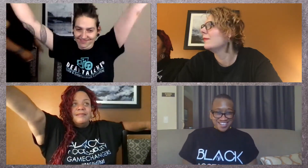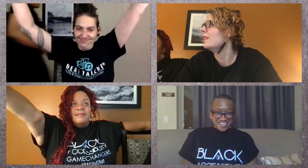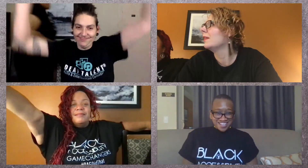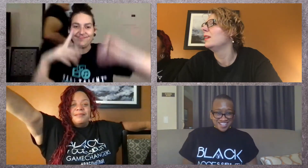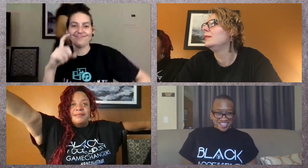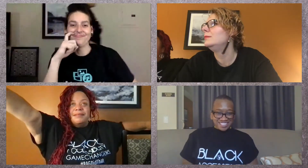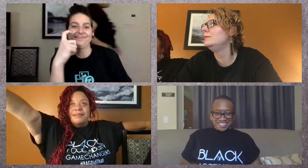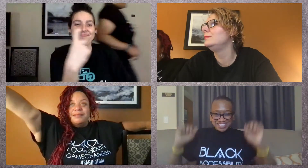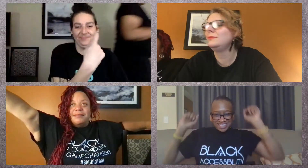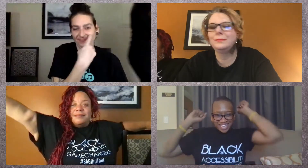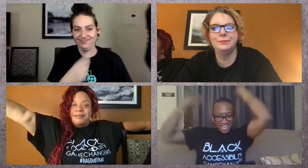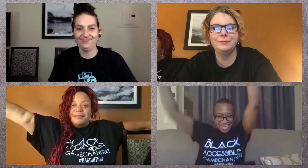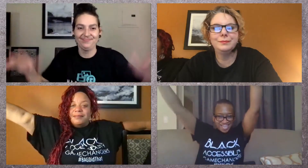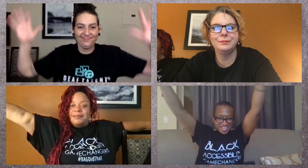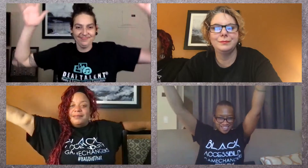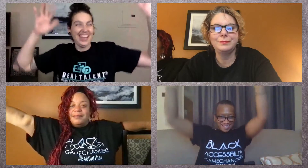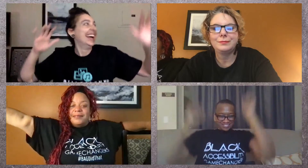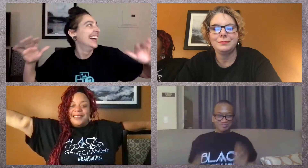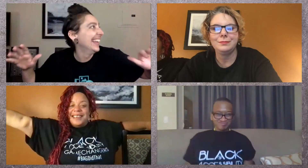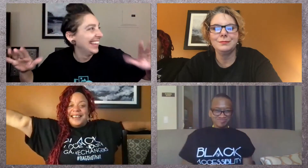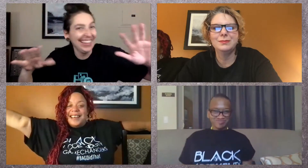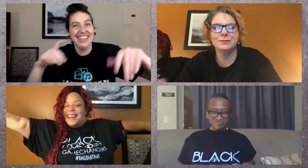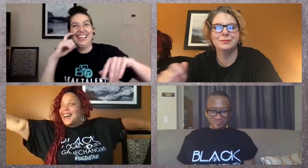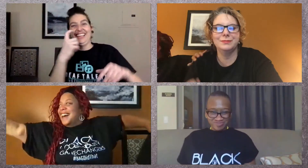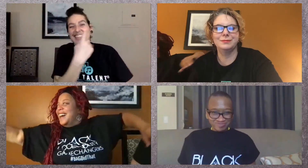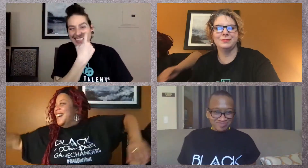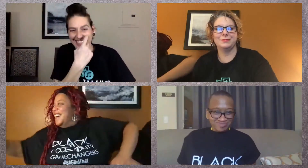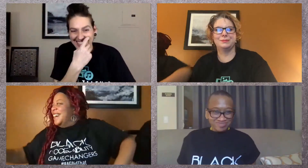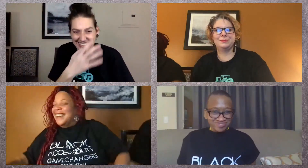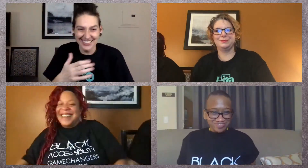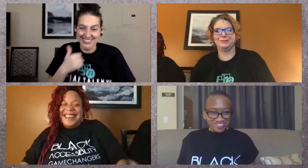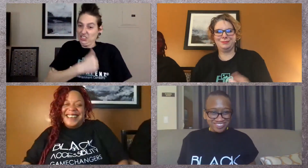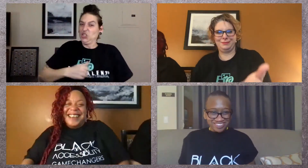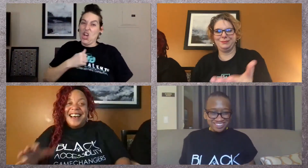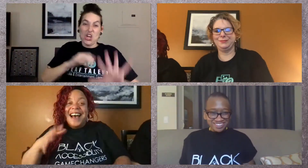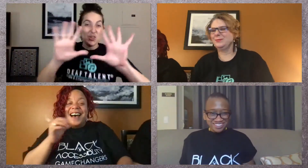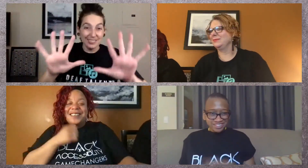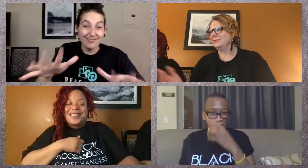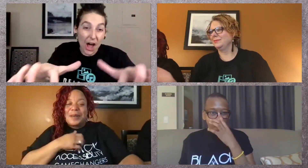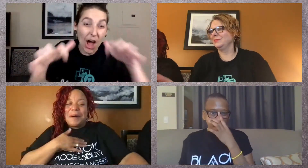I am very proud. Yay.